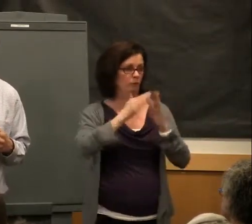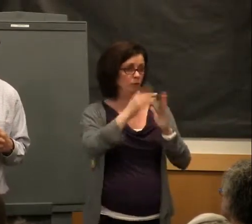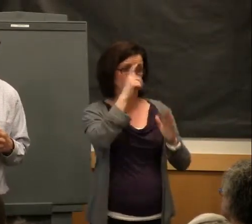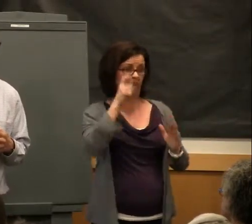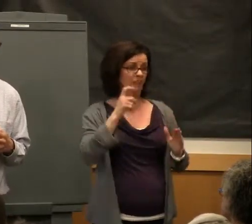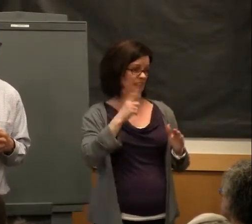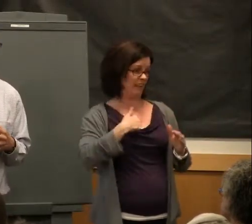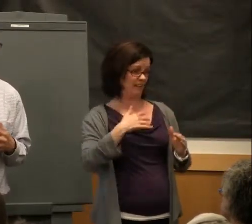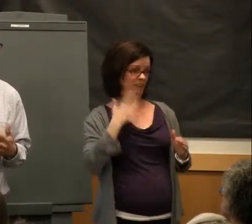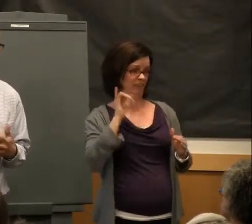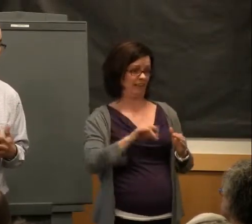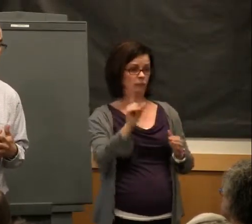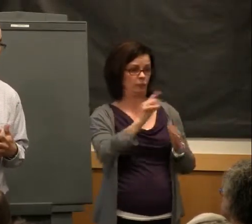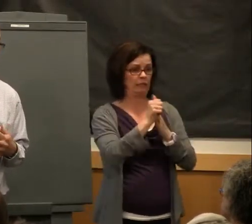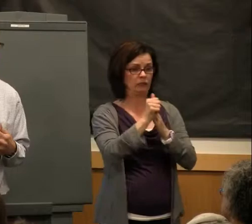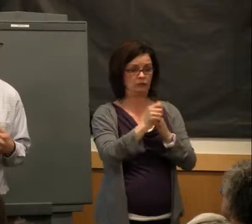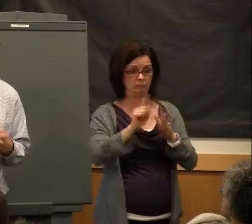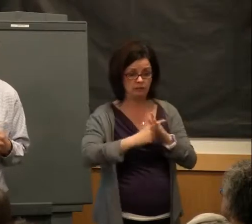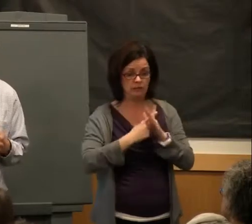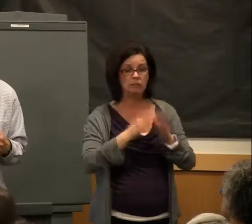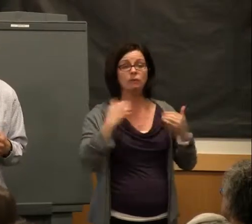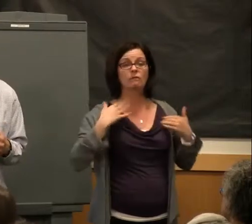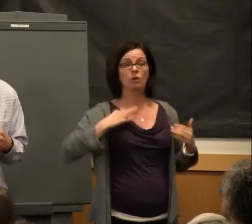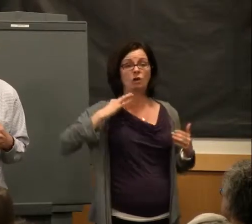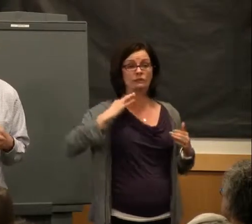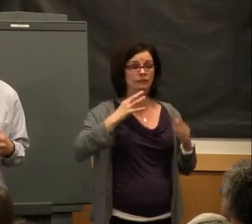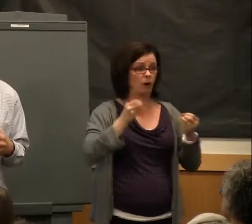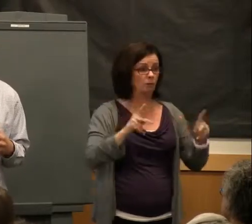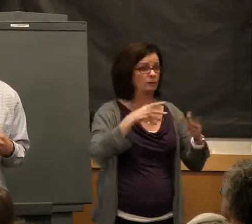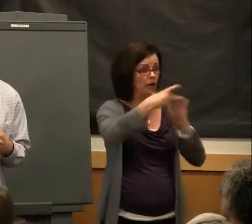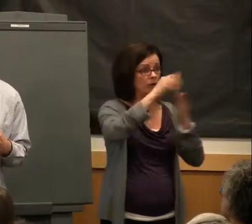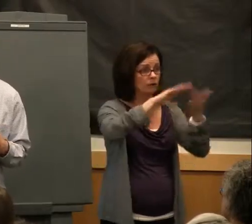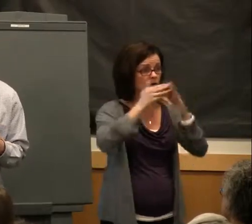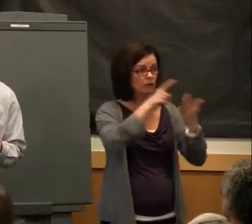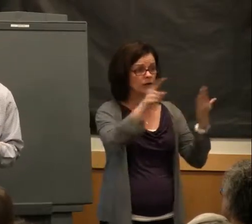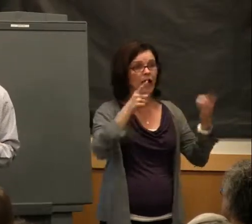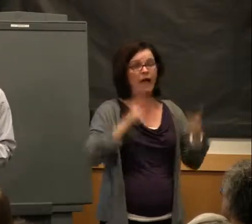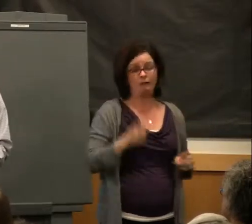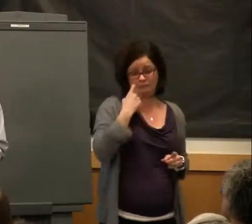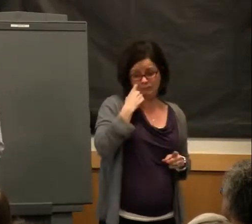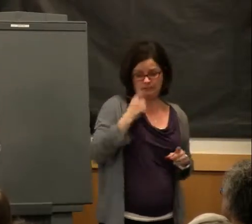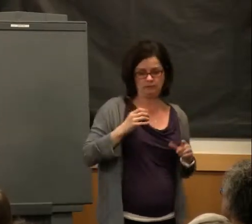starts. So we have volunteer opportunities in the community. Recently, we took